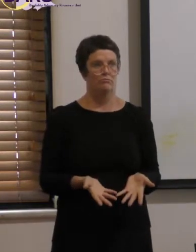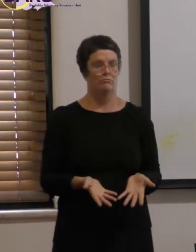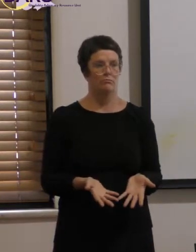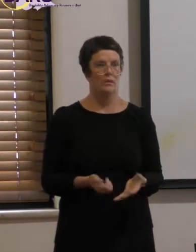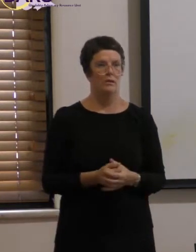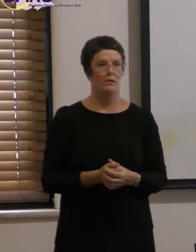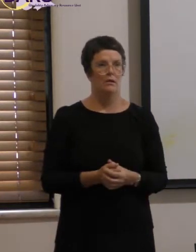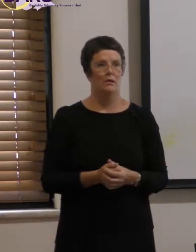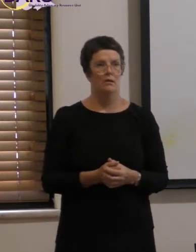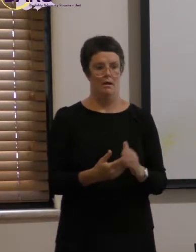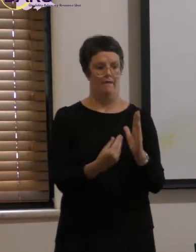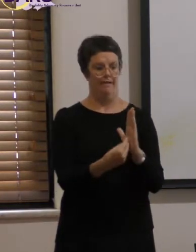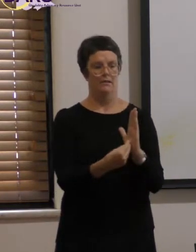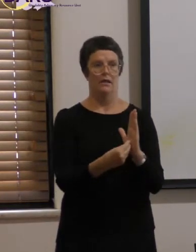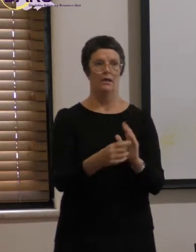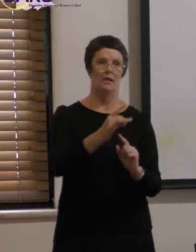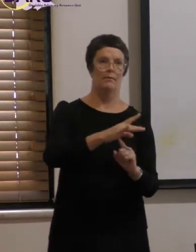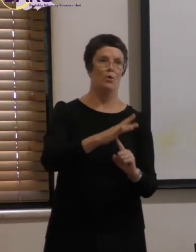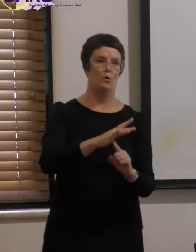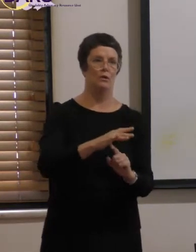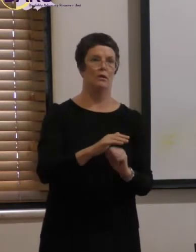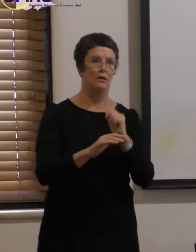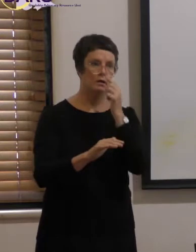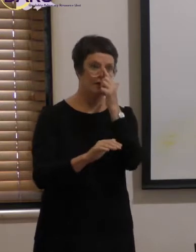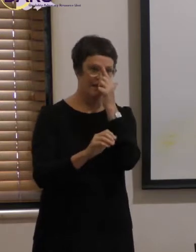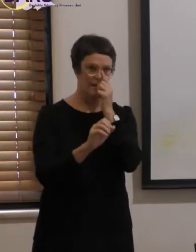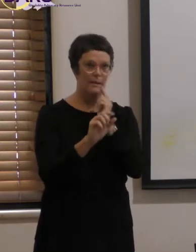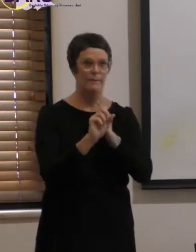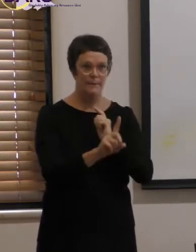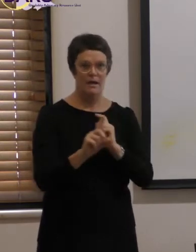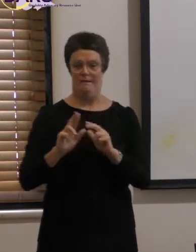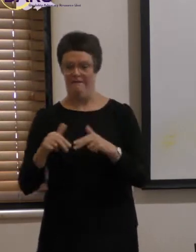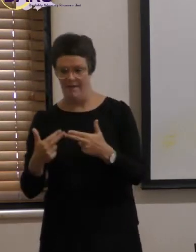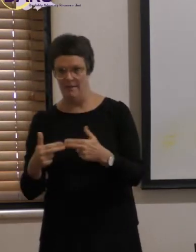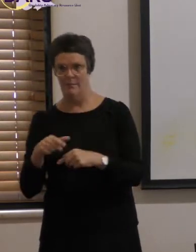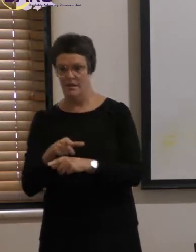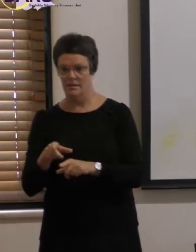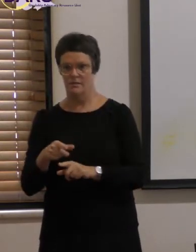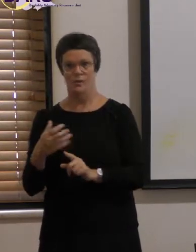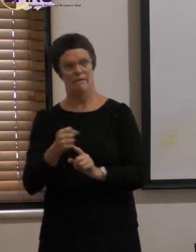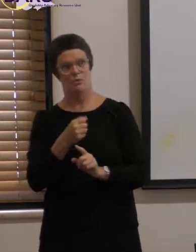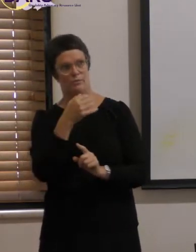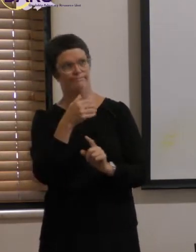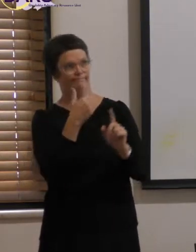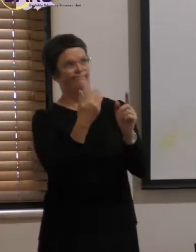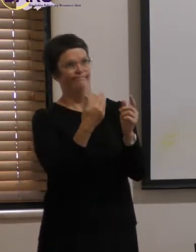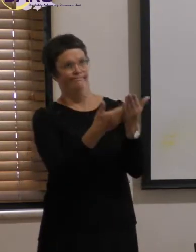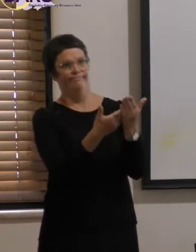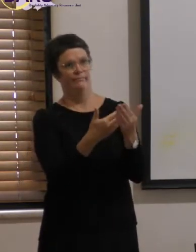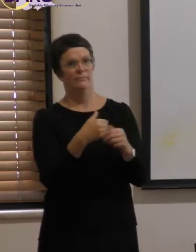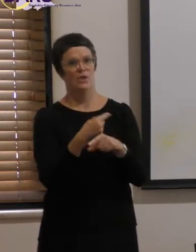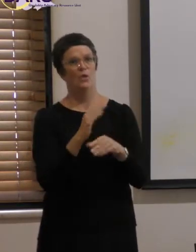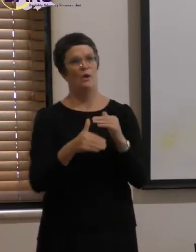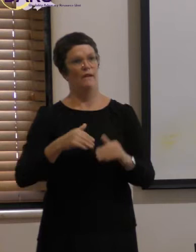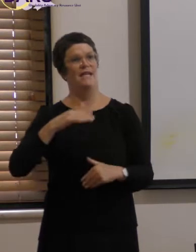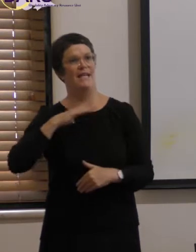so the funding is really important. But for families, we have to talk about needs rather than not. I know it's really hard, but not